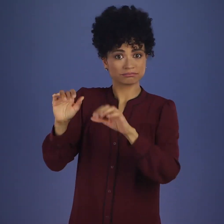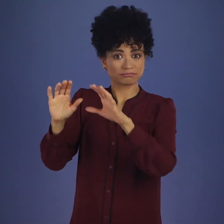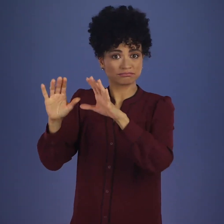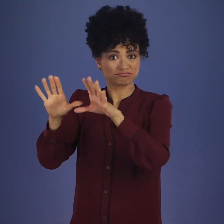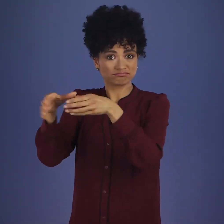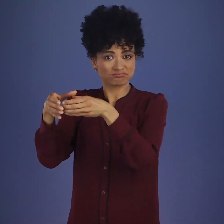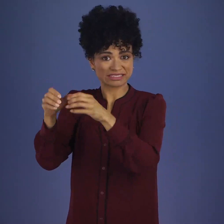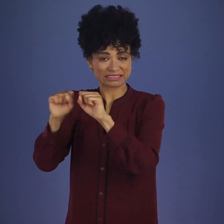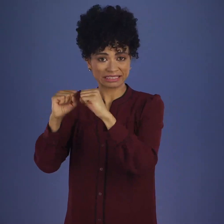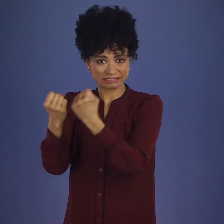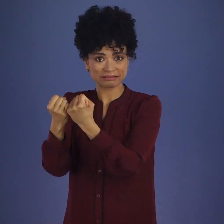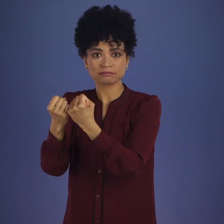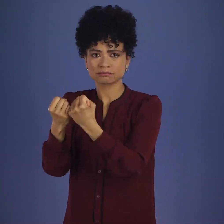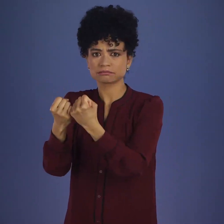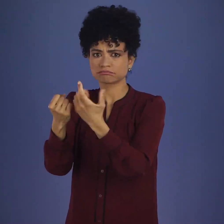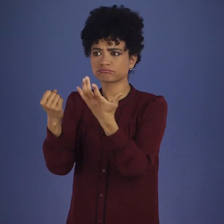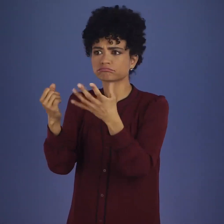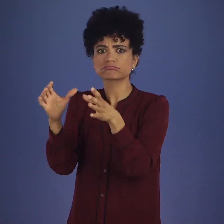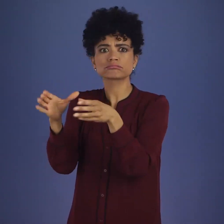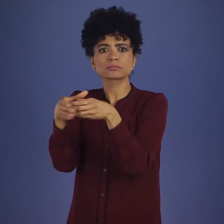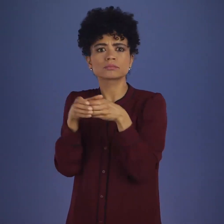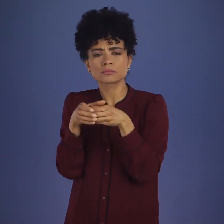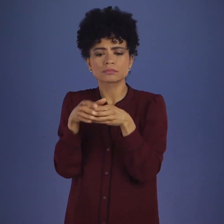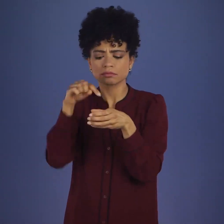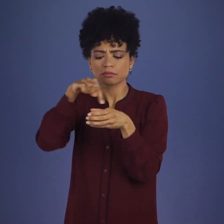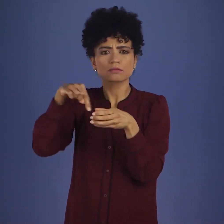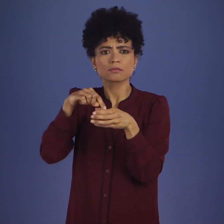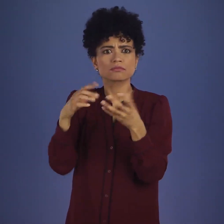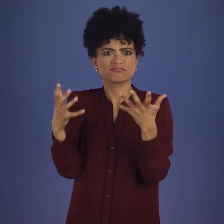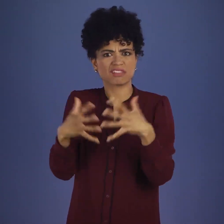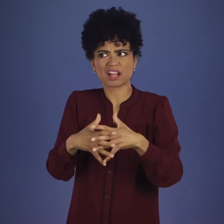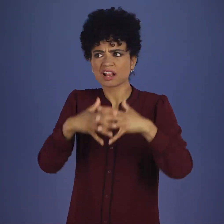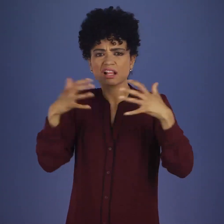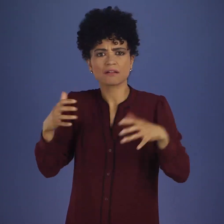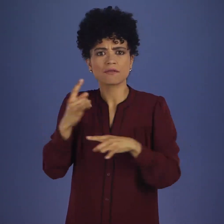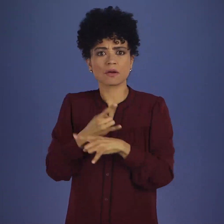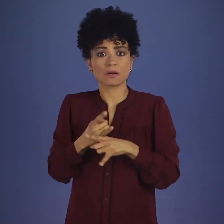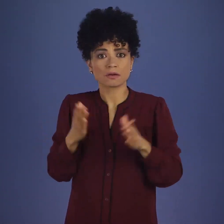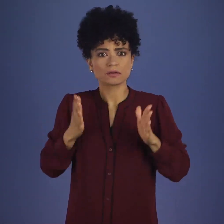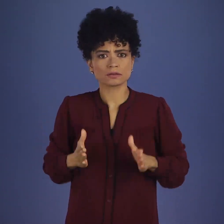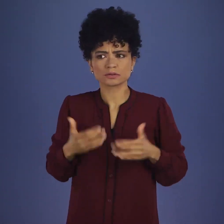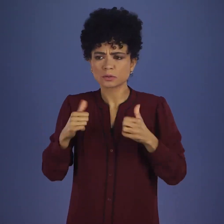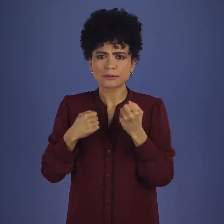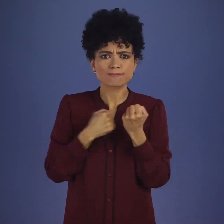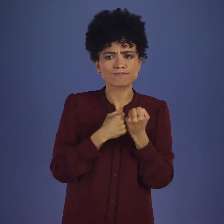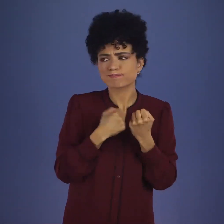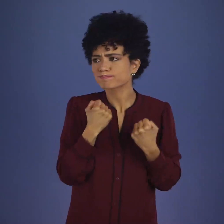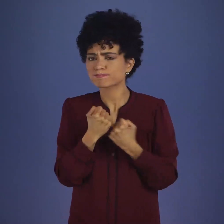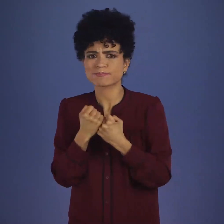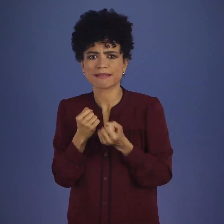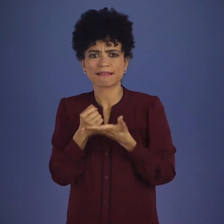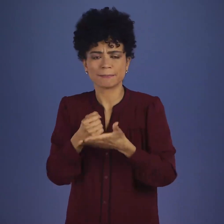At first, the society was composed entirely of alcoholics trying to help one another.